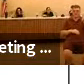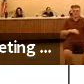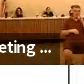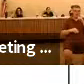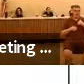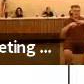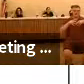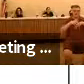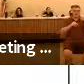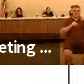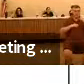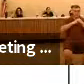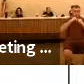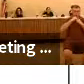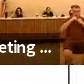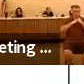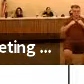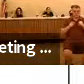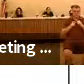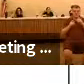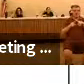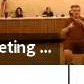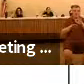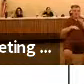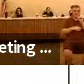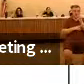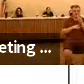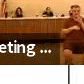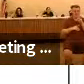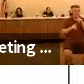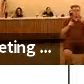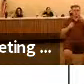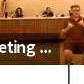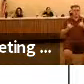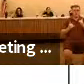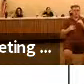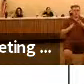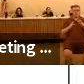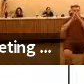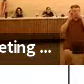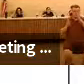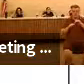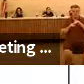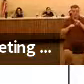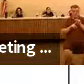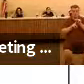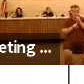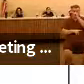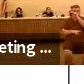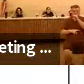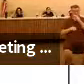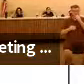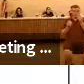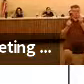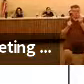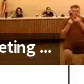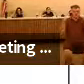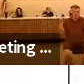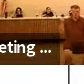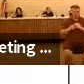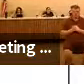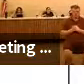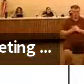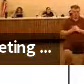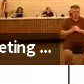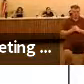outlet structure and causes wet backyards of the existing residential lots along the north property line.